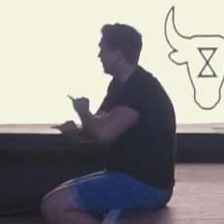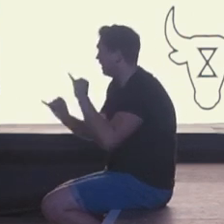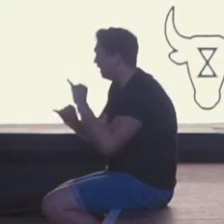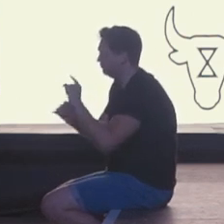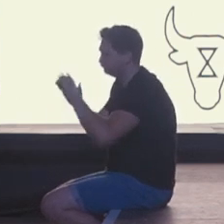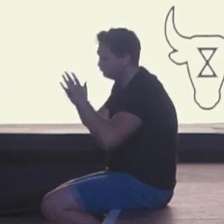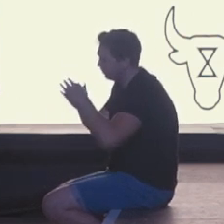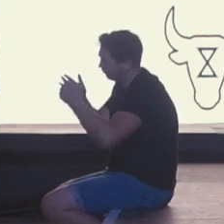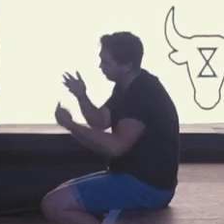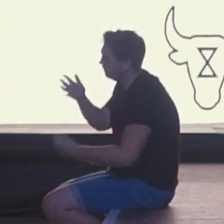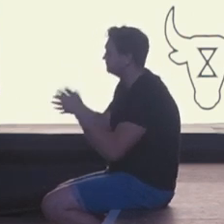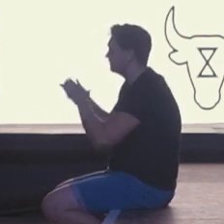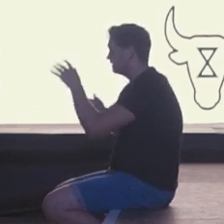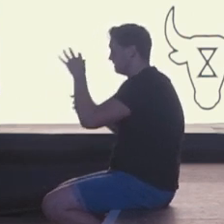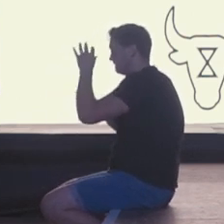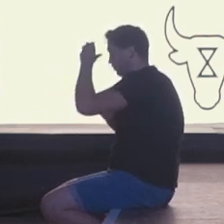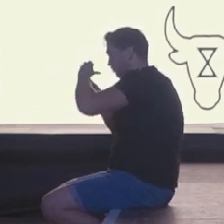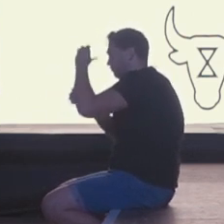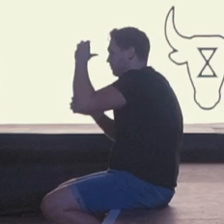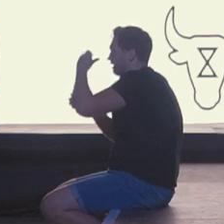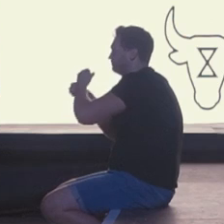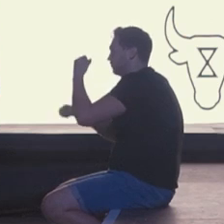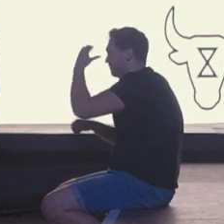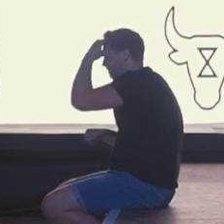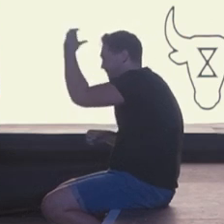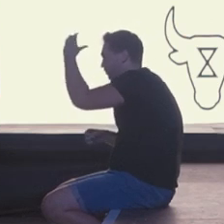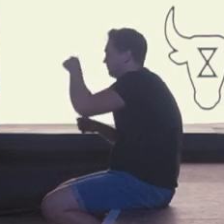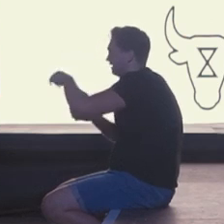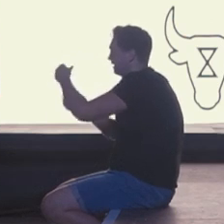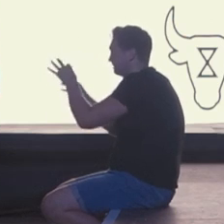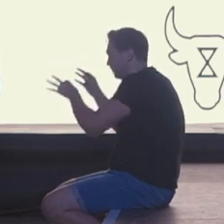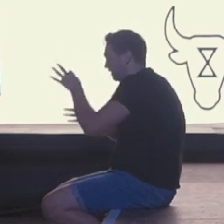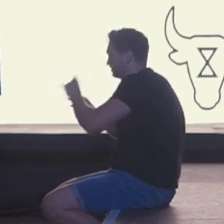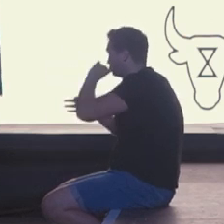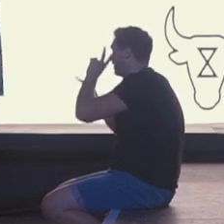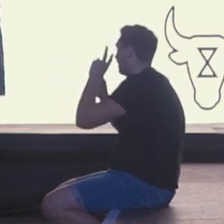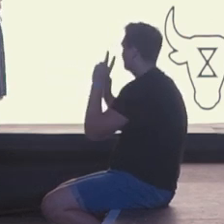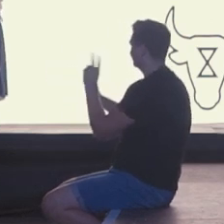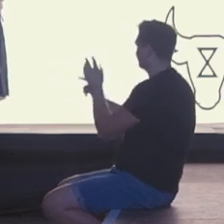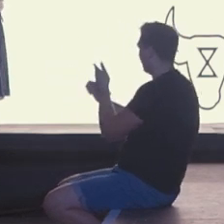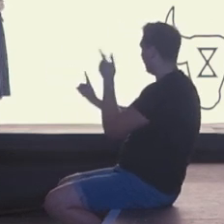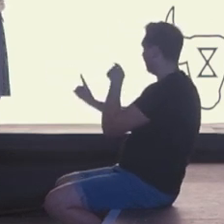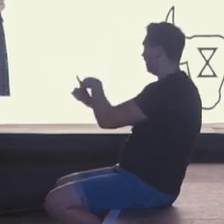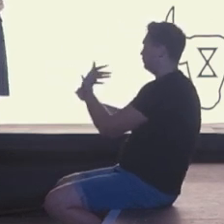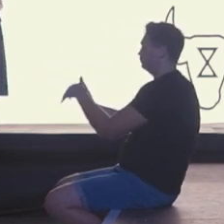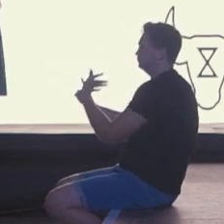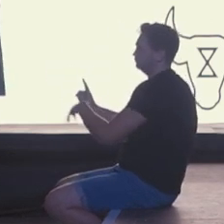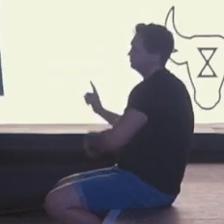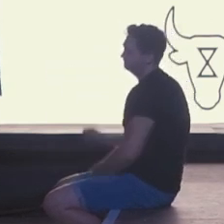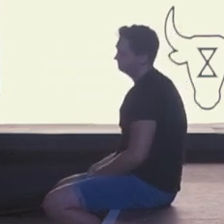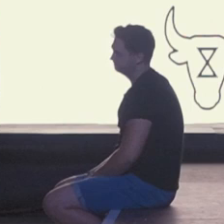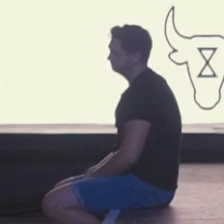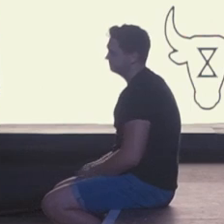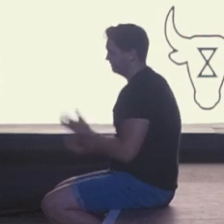and imprinting that into the brains of politicians to say, yes, we also need to transition to a plant-based food system. So in essence, for us,